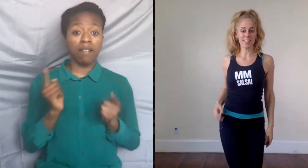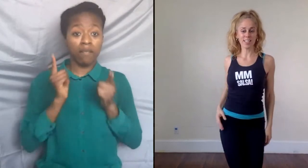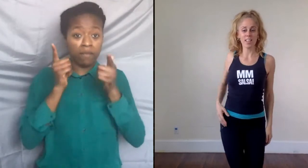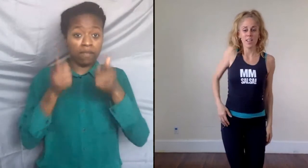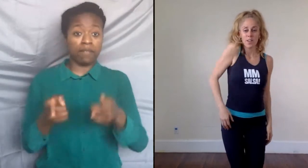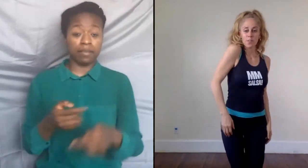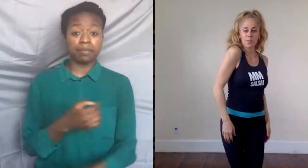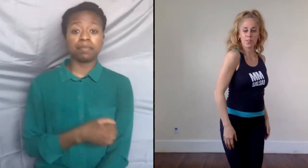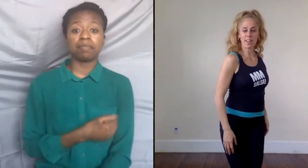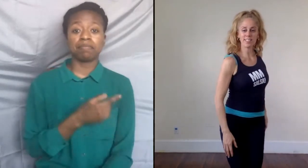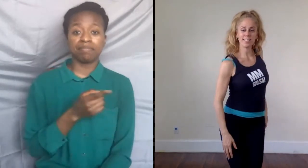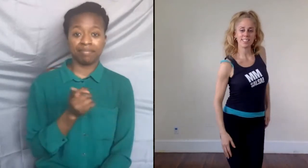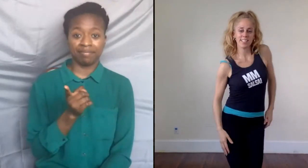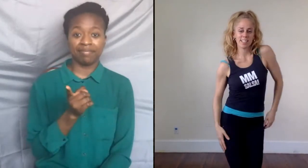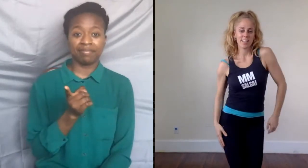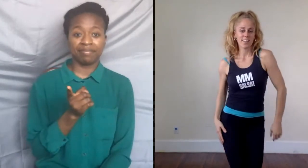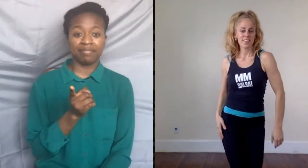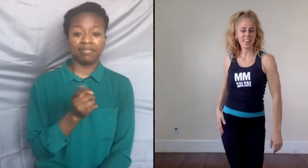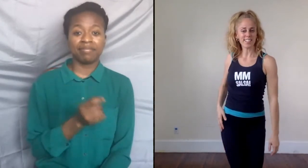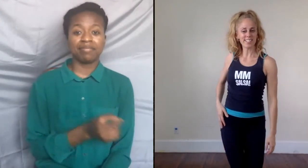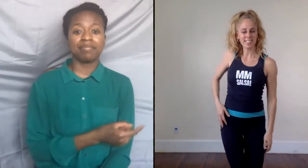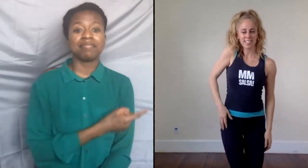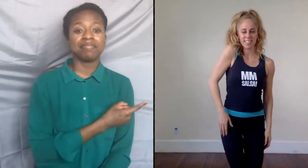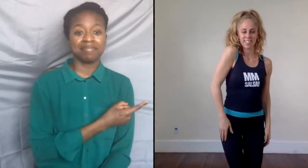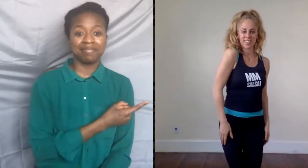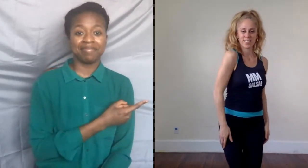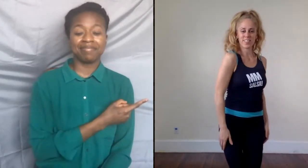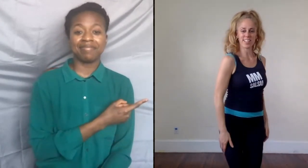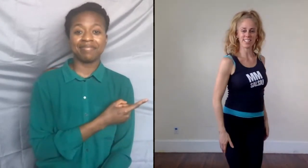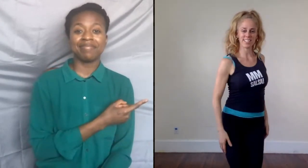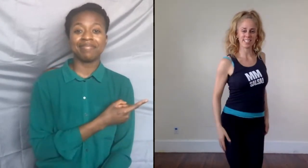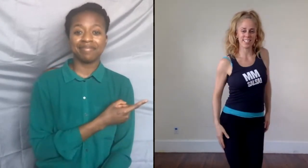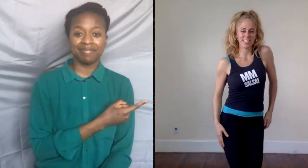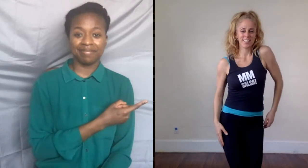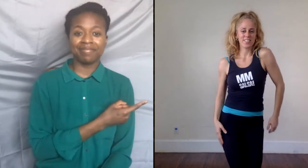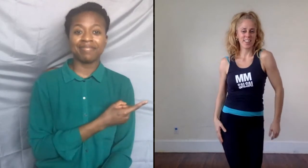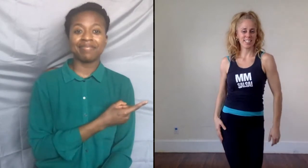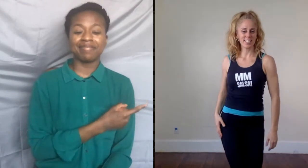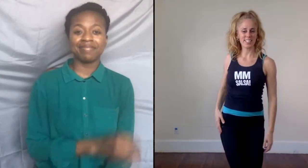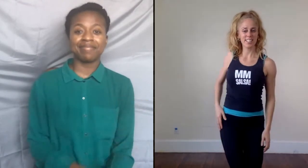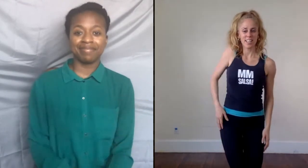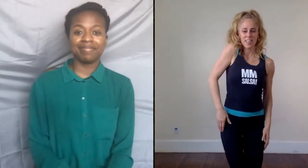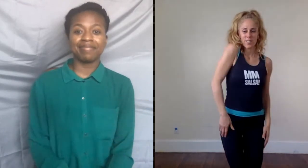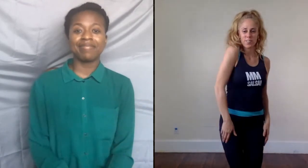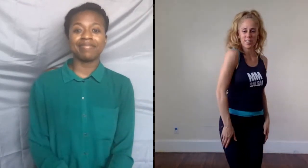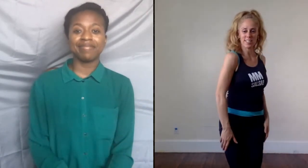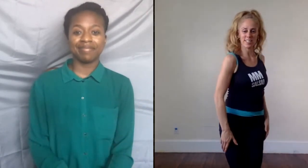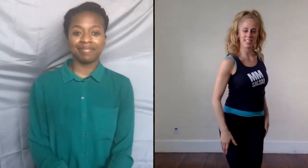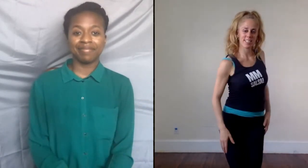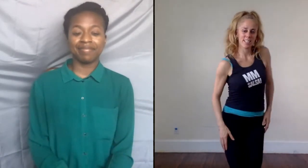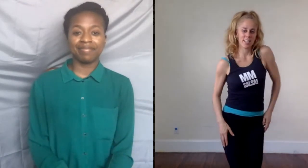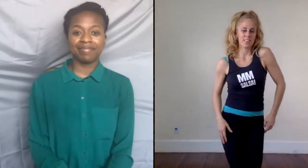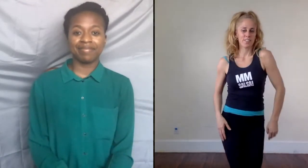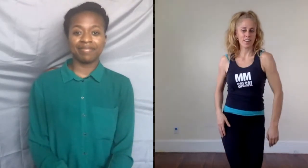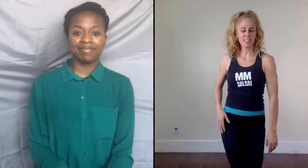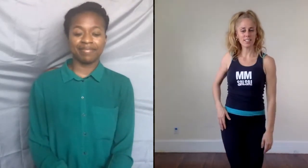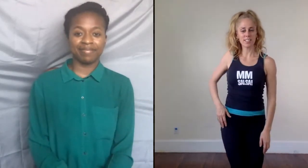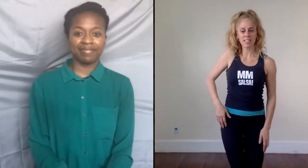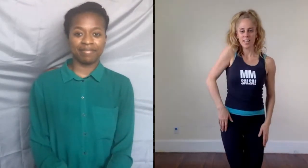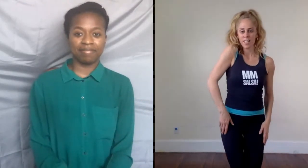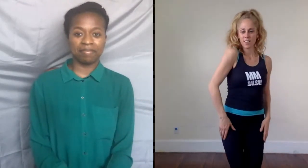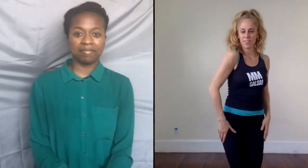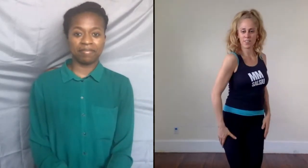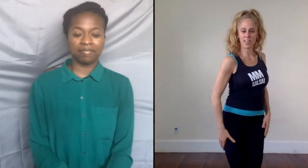front. Front, front, front, front, front,